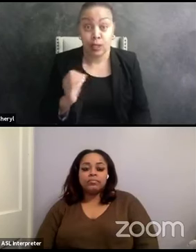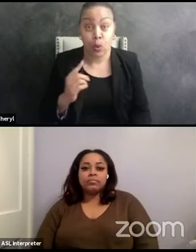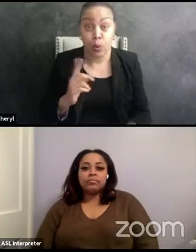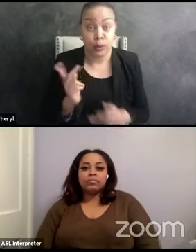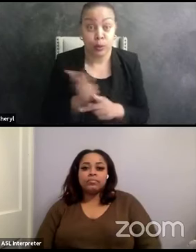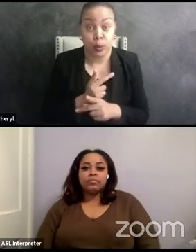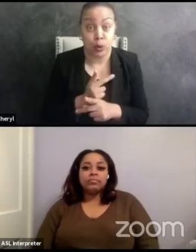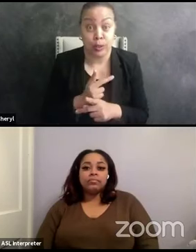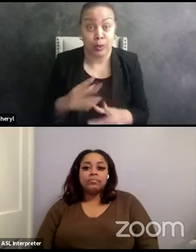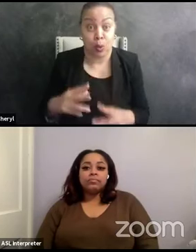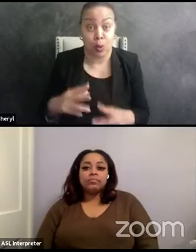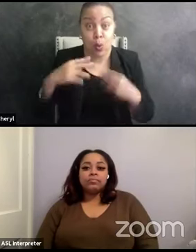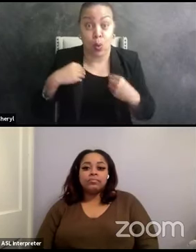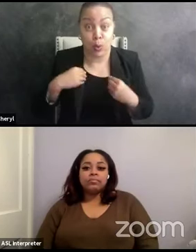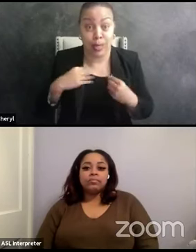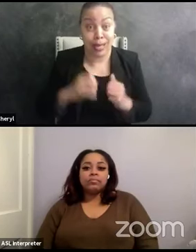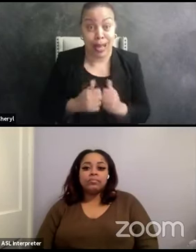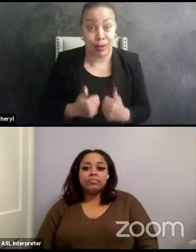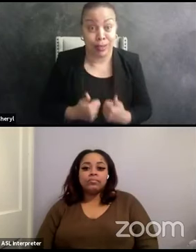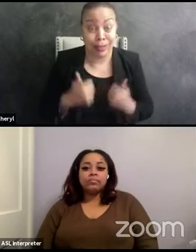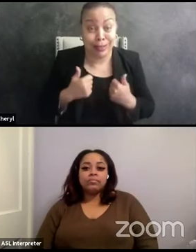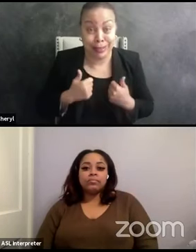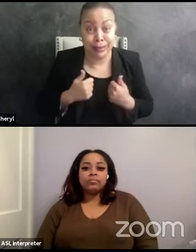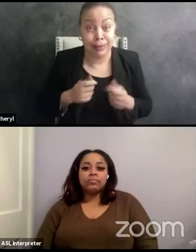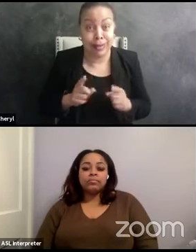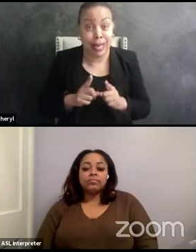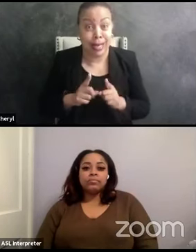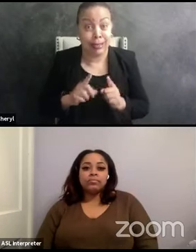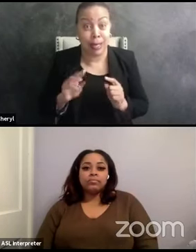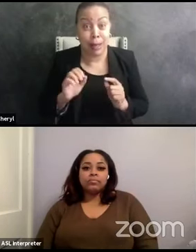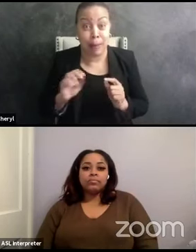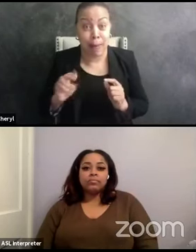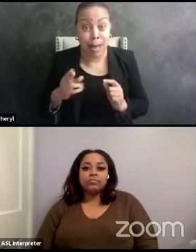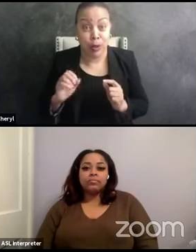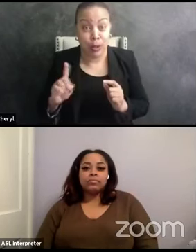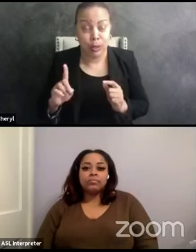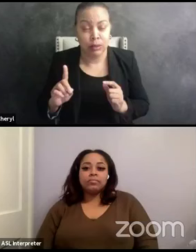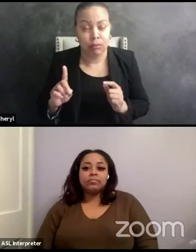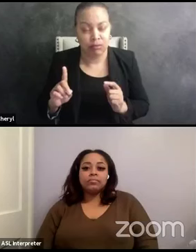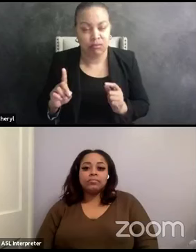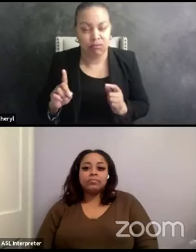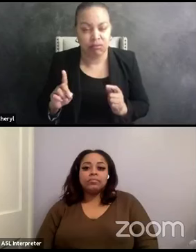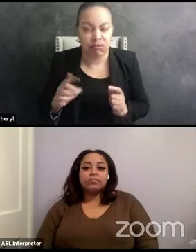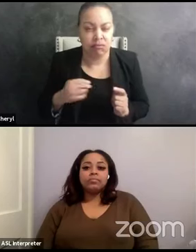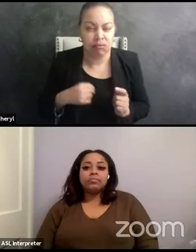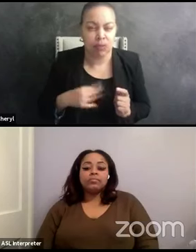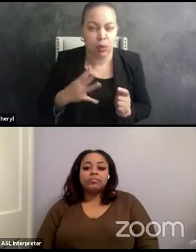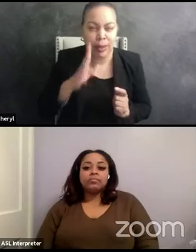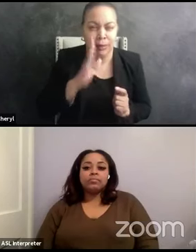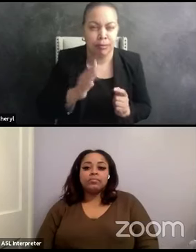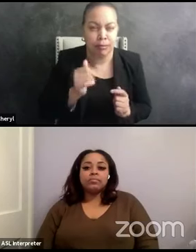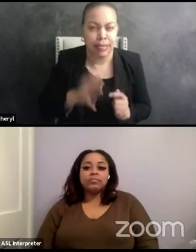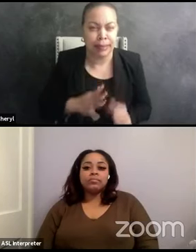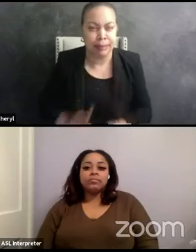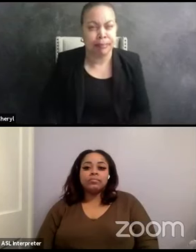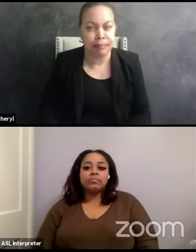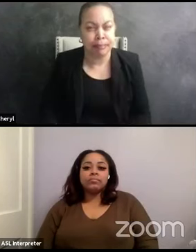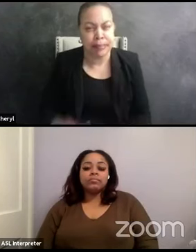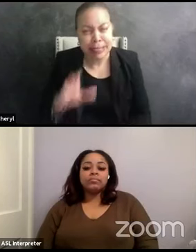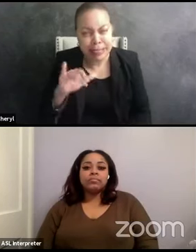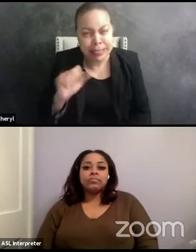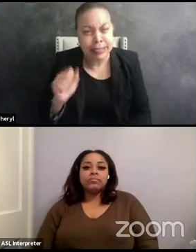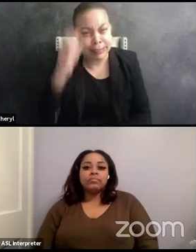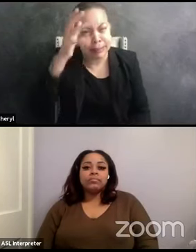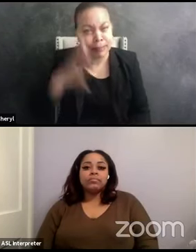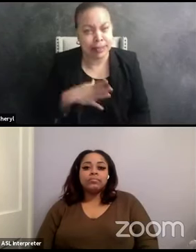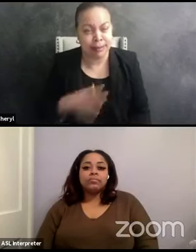of taking ownership of how they live in manhood than cis men, especially cis white men, right? And saying, because this